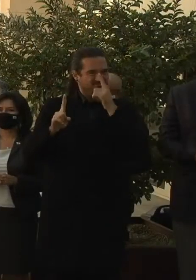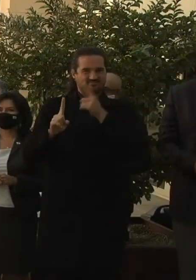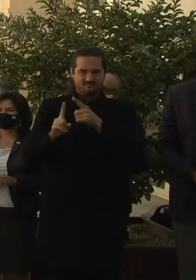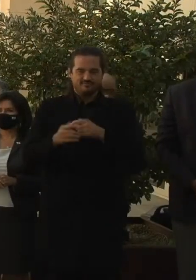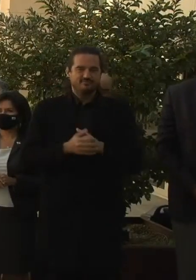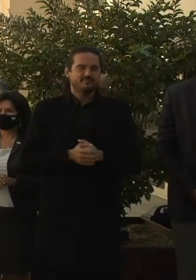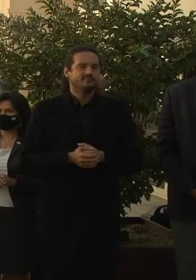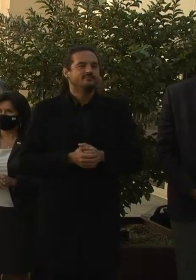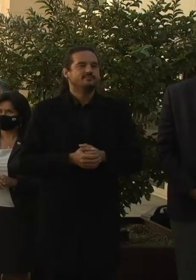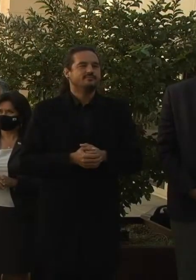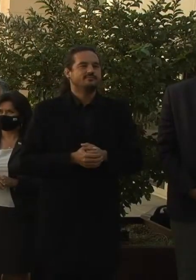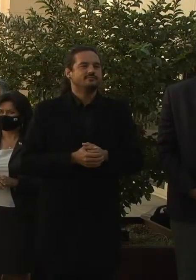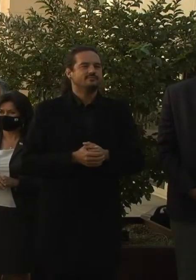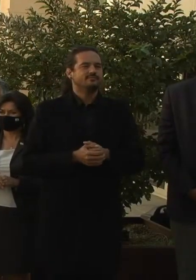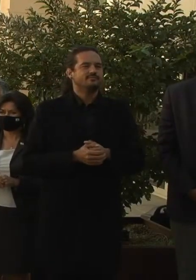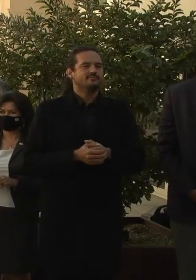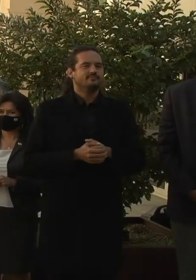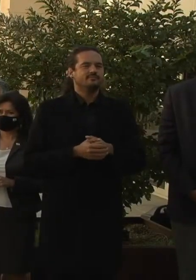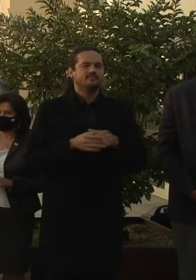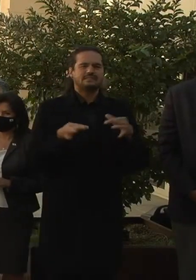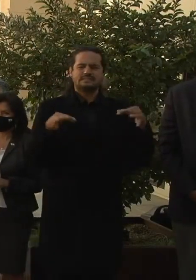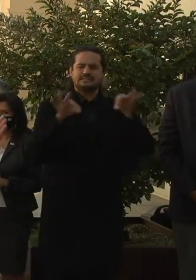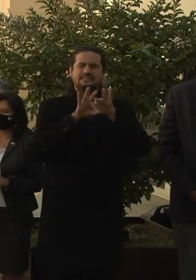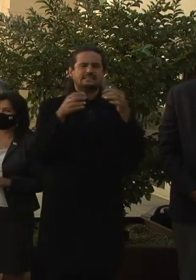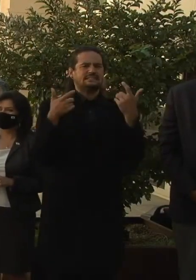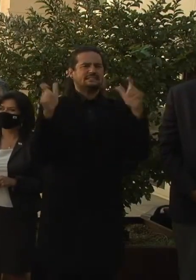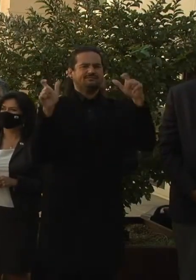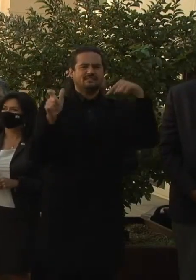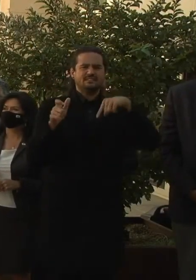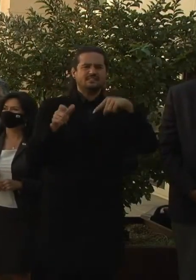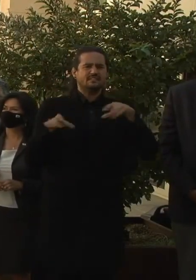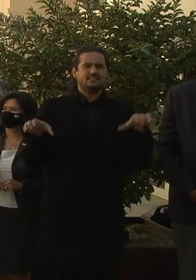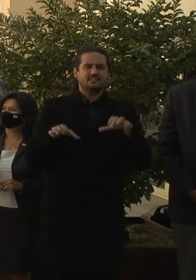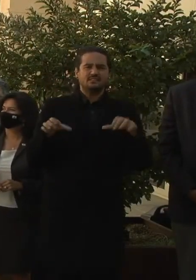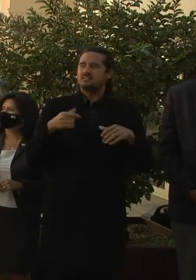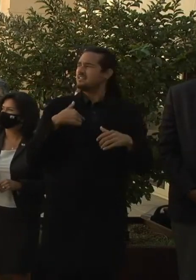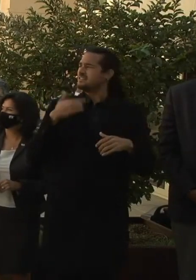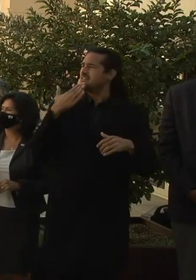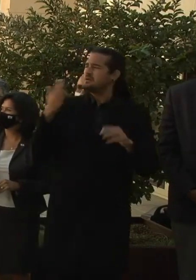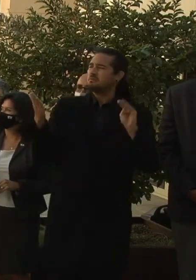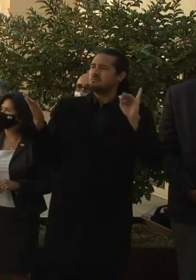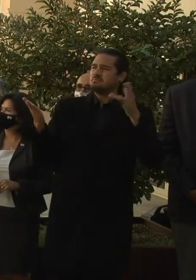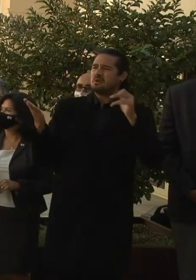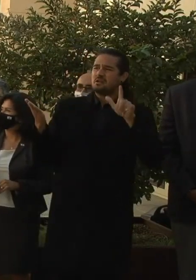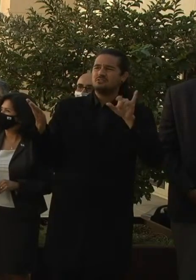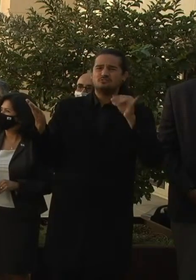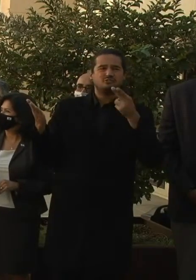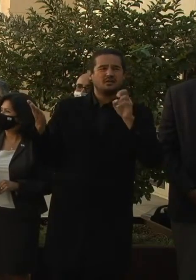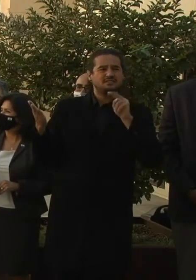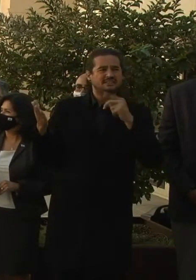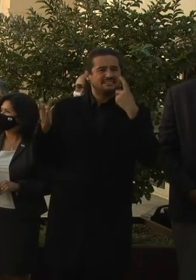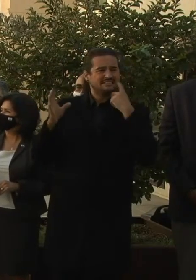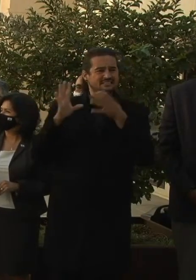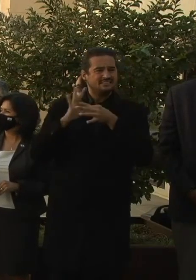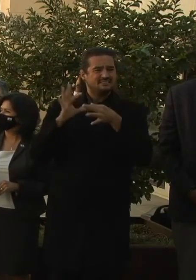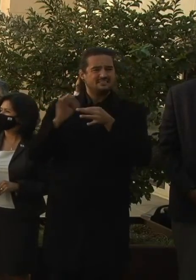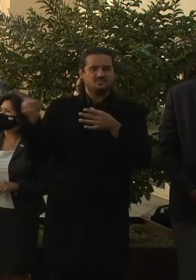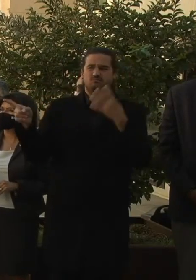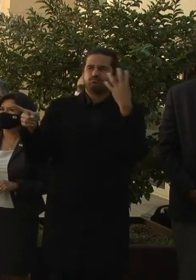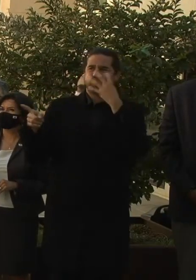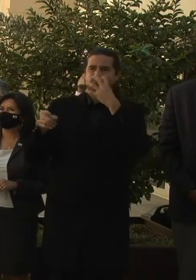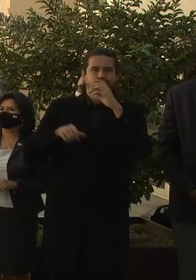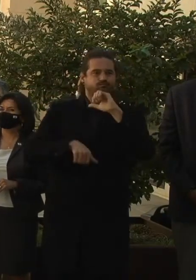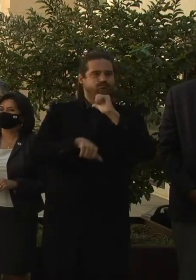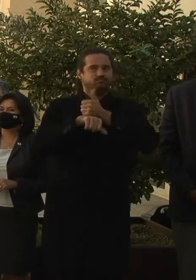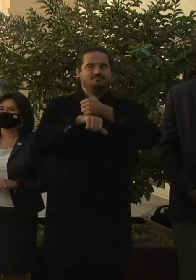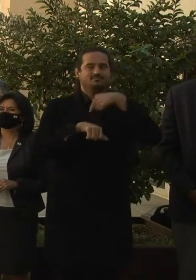What's significant about this effort, and Michael, let me just thank you for allowing us here and your remarkable project, because so many of the components of what